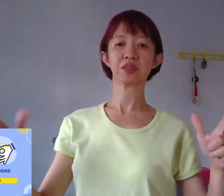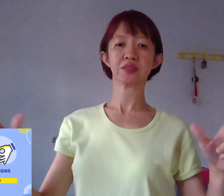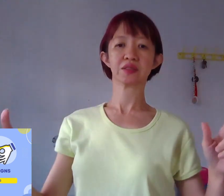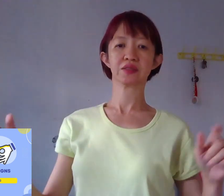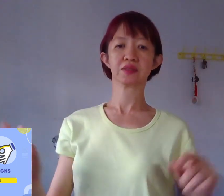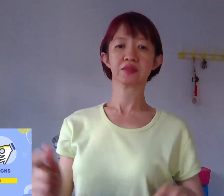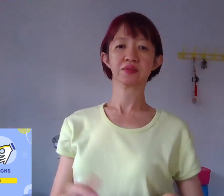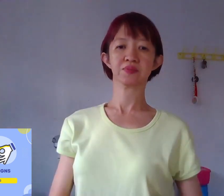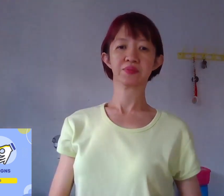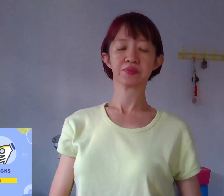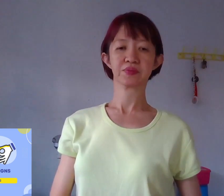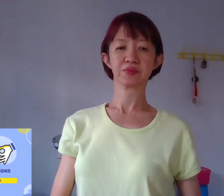Language?